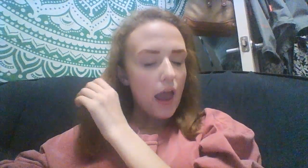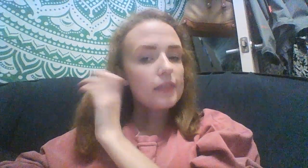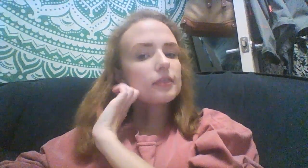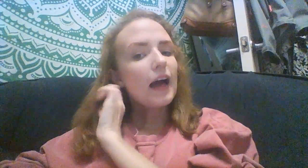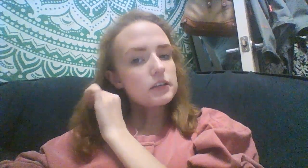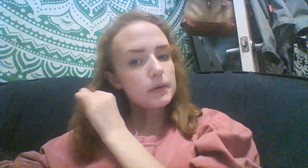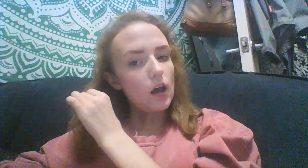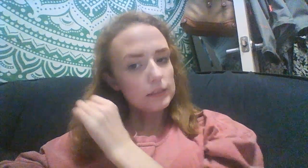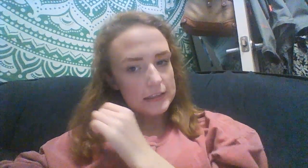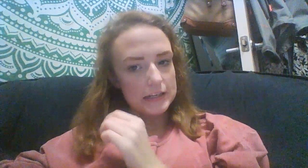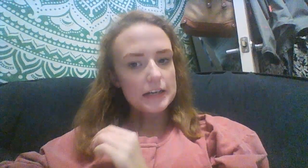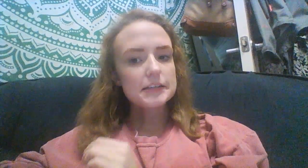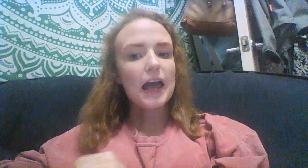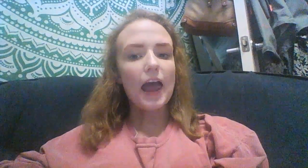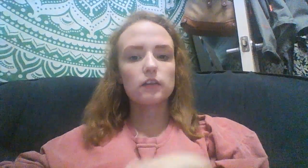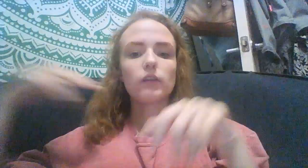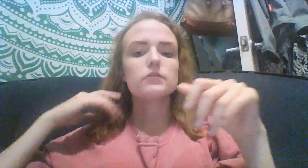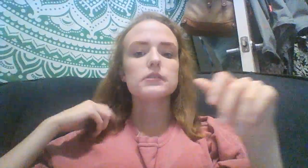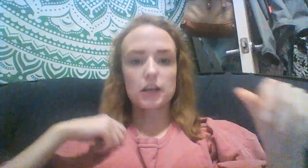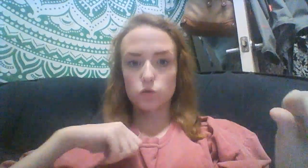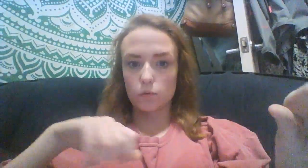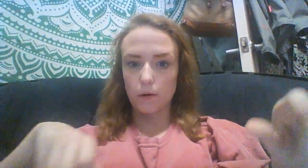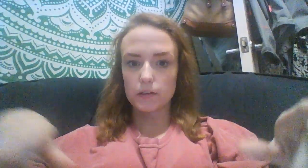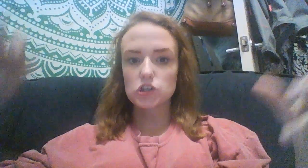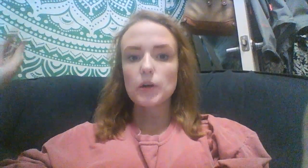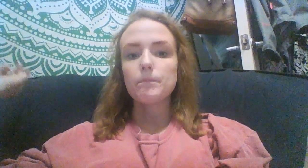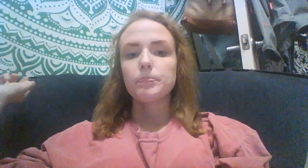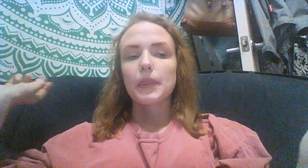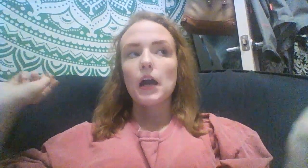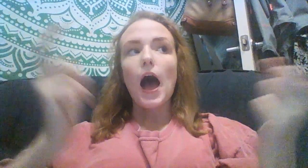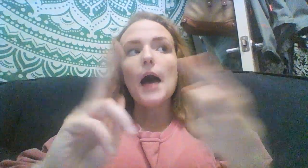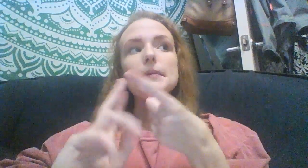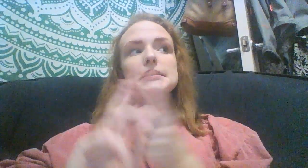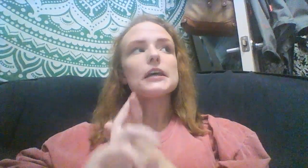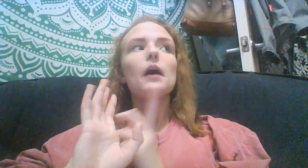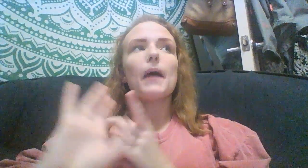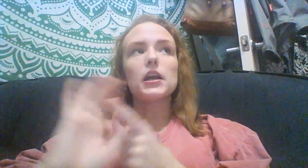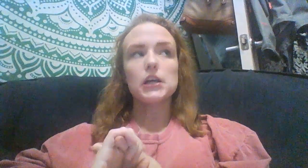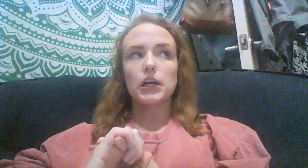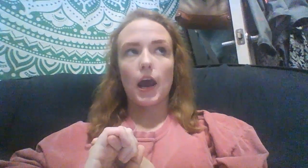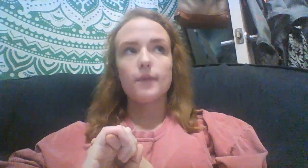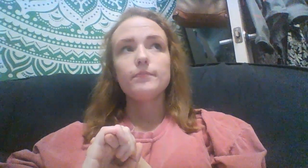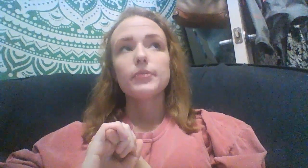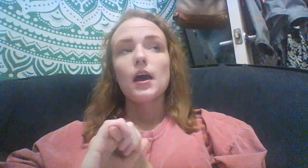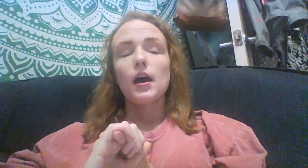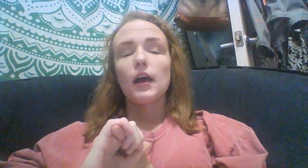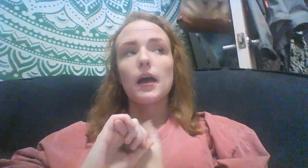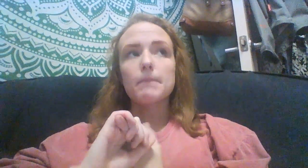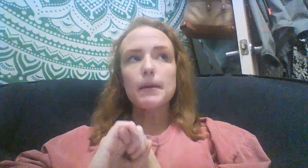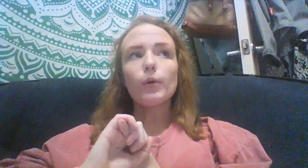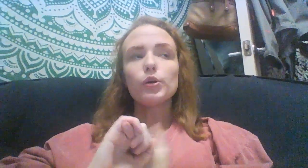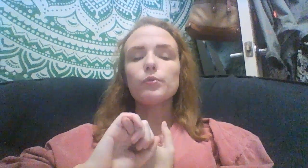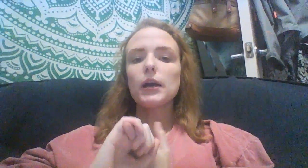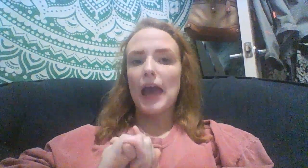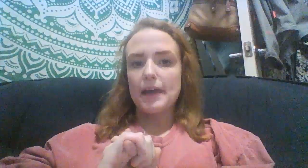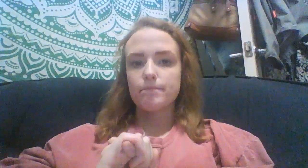And last but not least, it is heterosexual privilege. Up until about a year ago, people who were gay